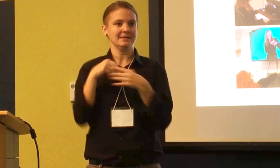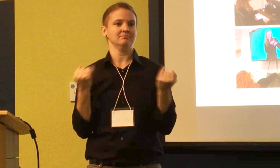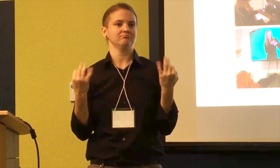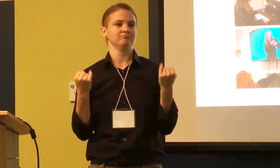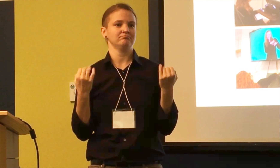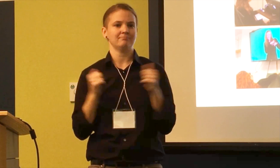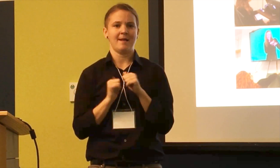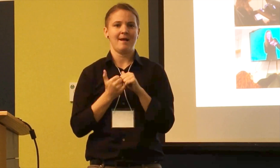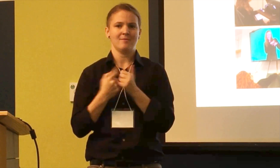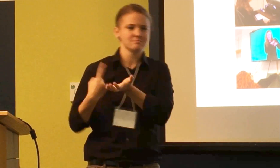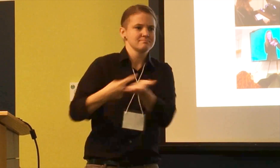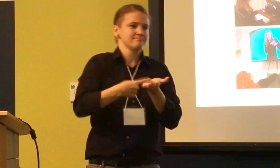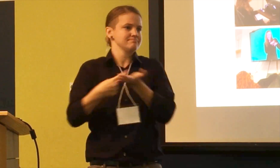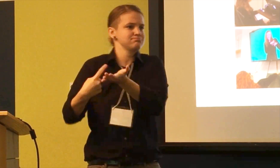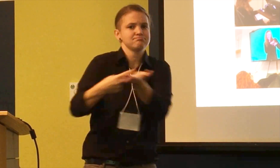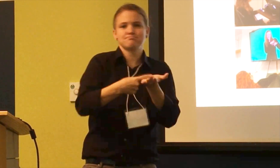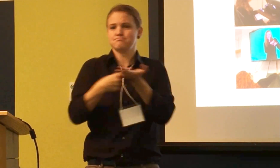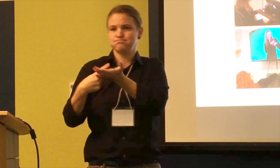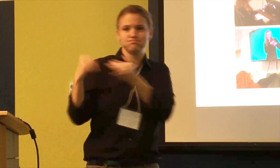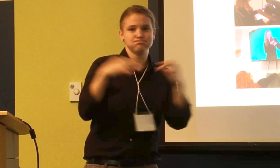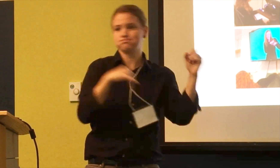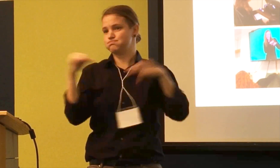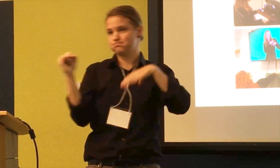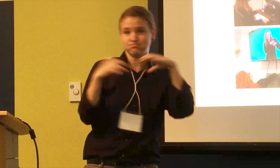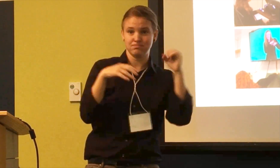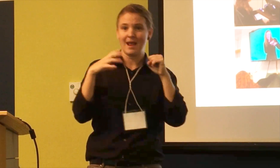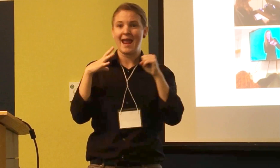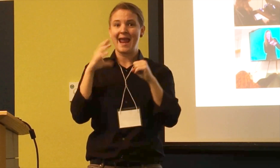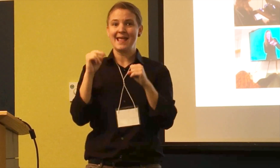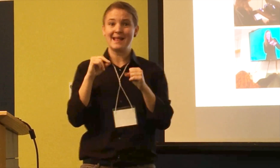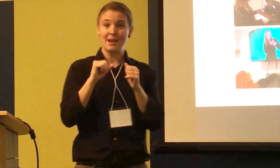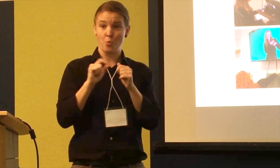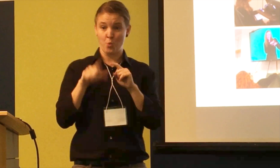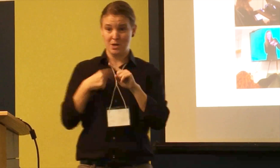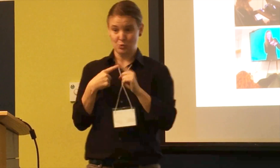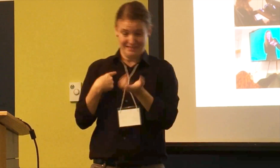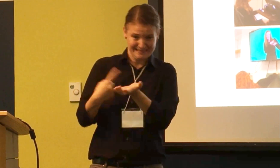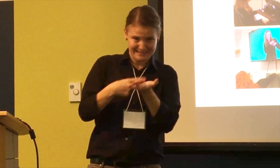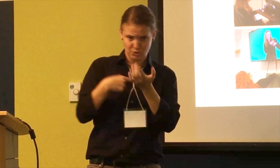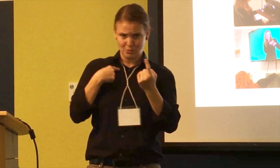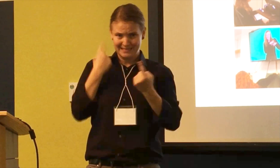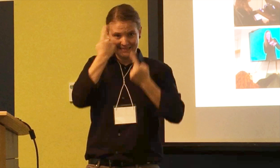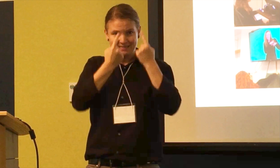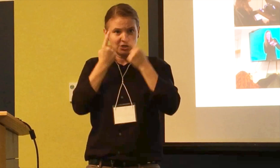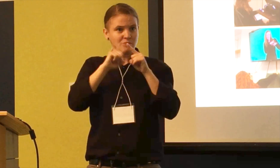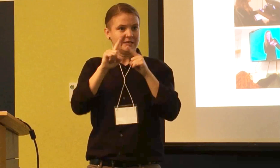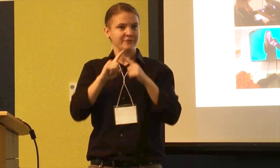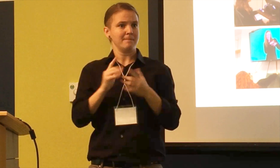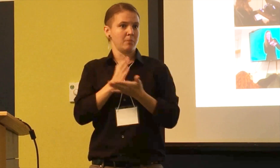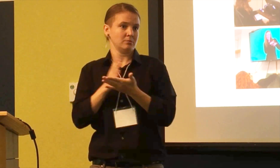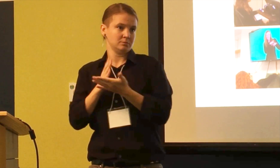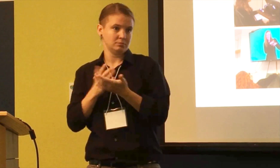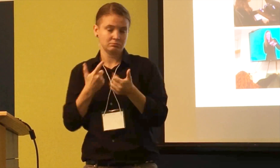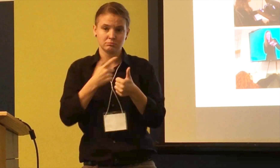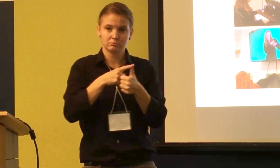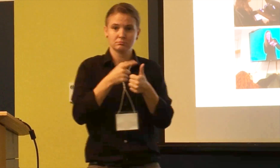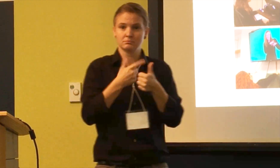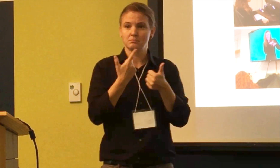presented in a larger picture of any given STEM topic. And those discussions take a lot of